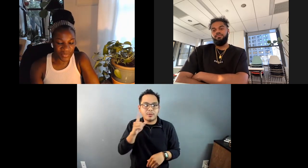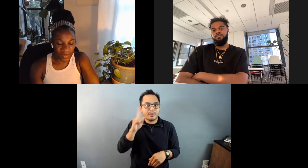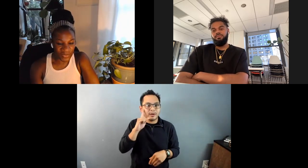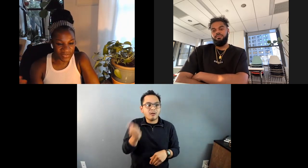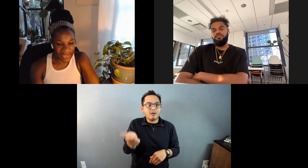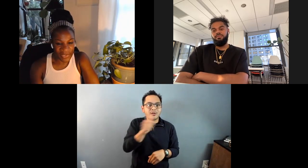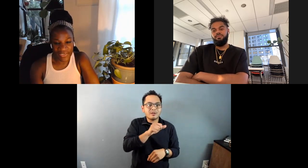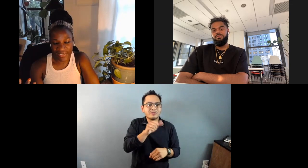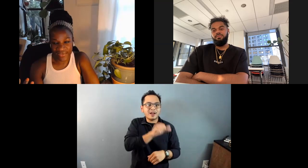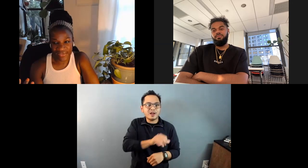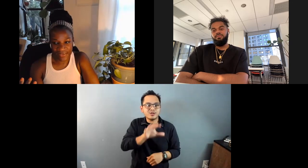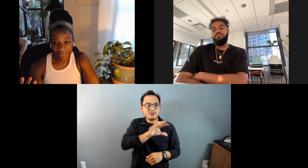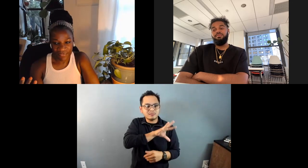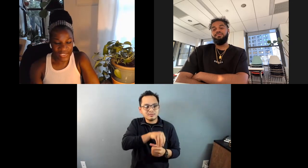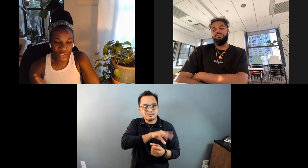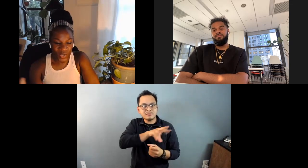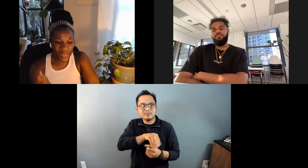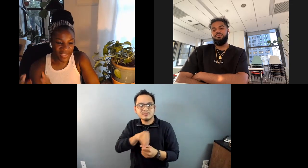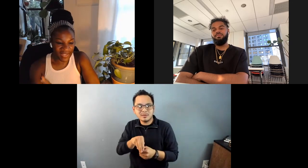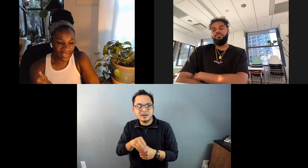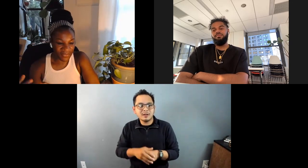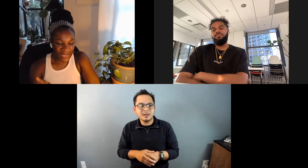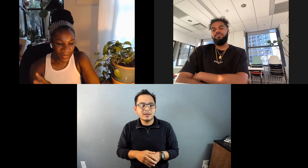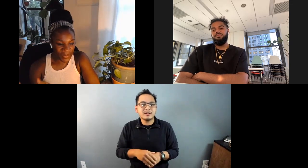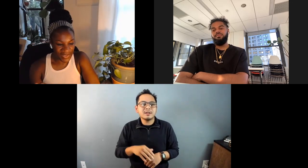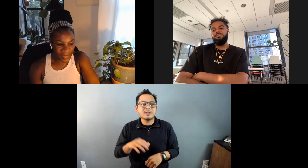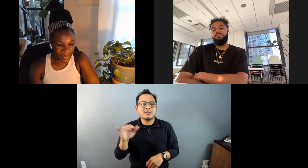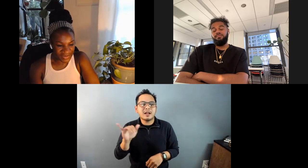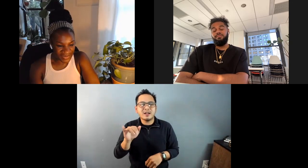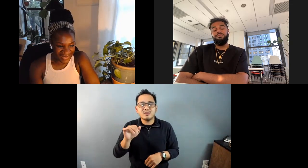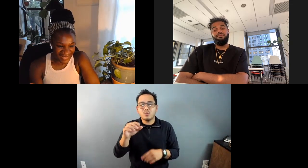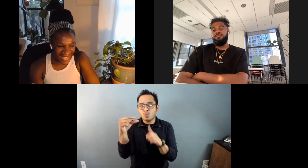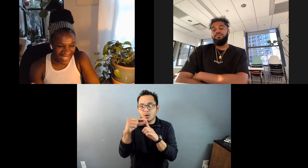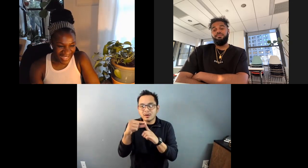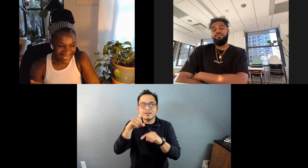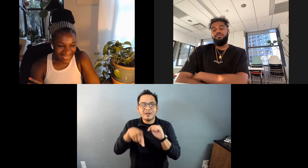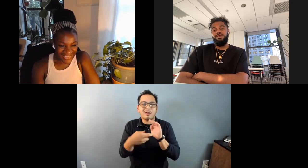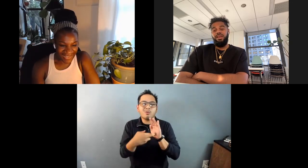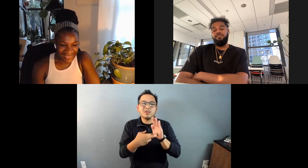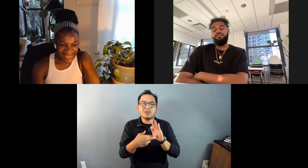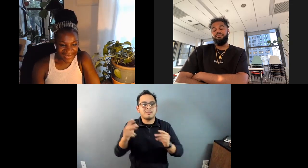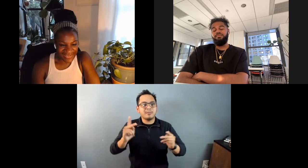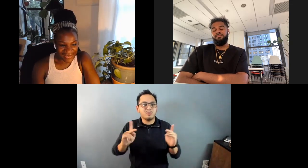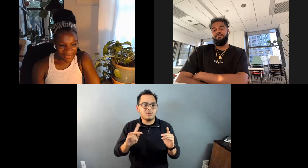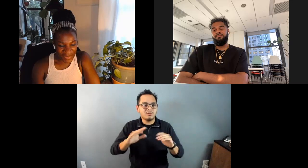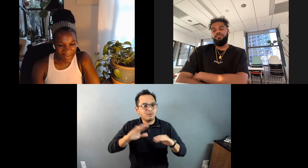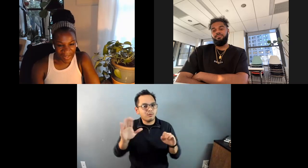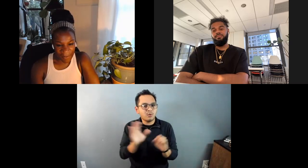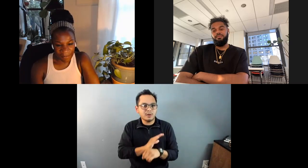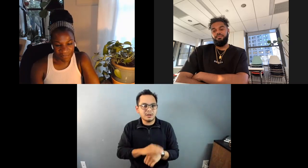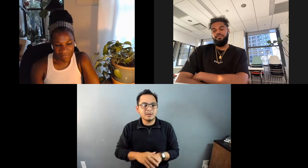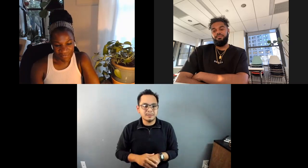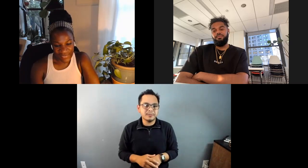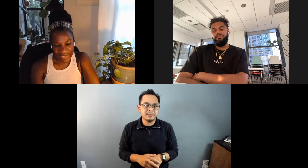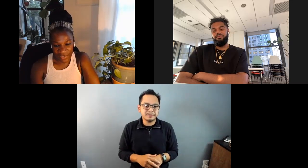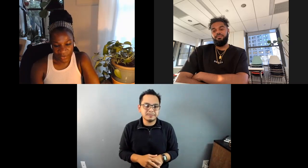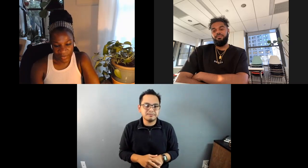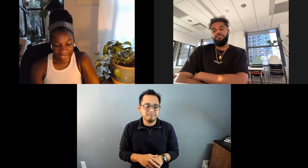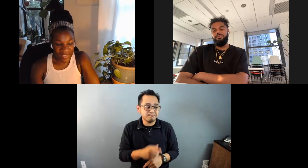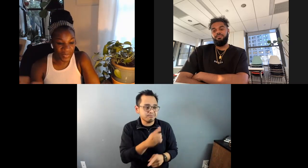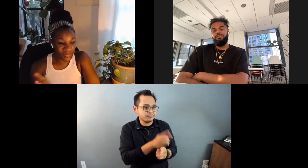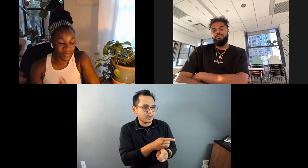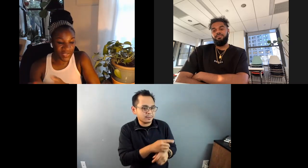and identities merging through this music. So like that's kind of what I don't know,